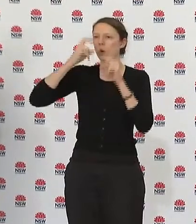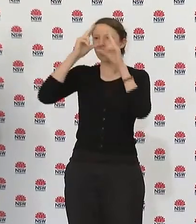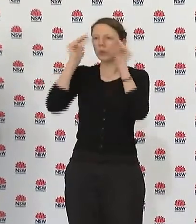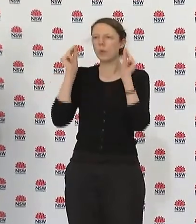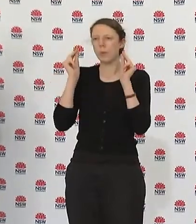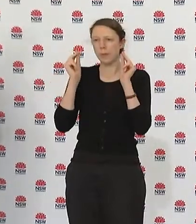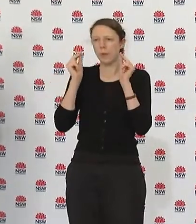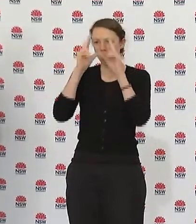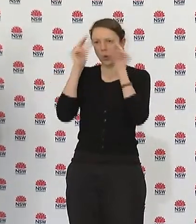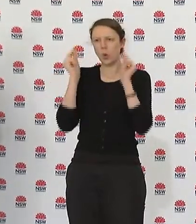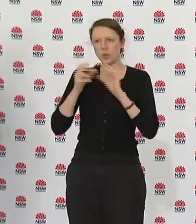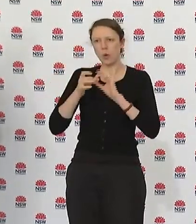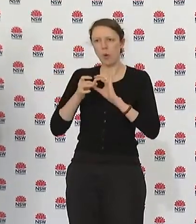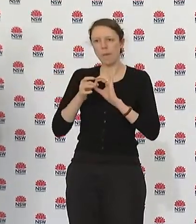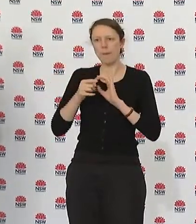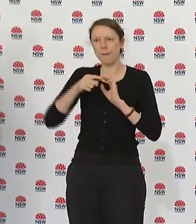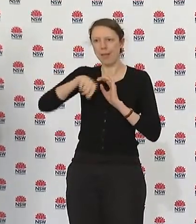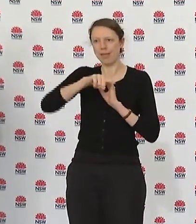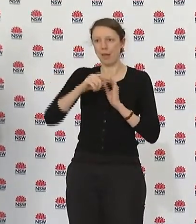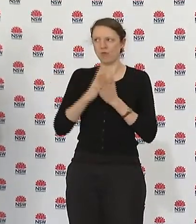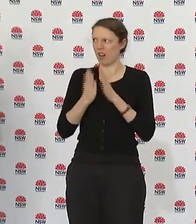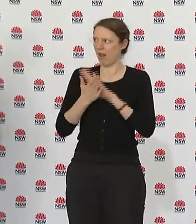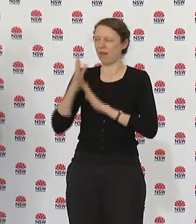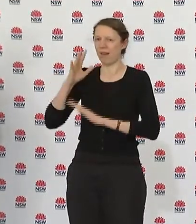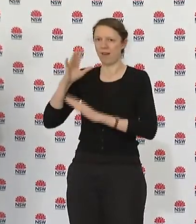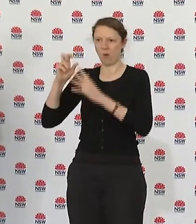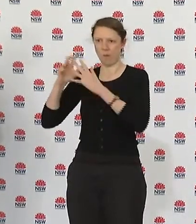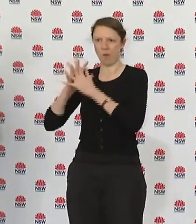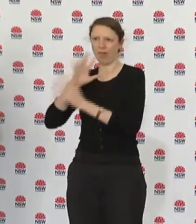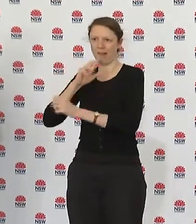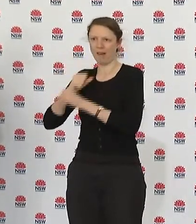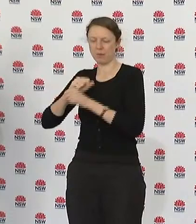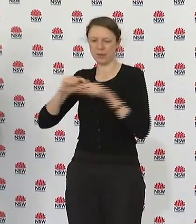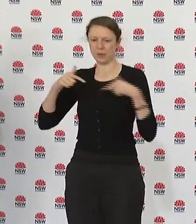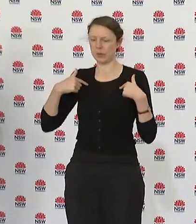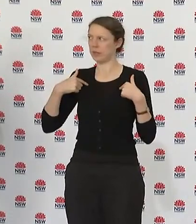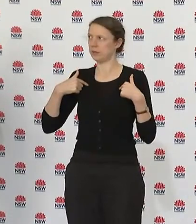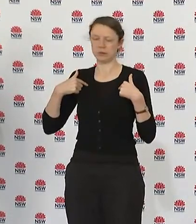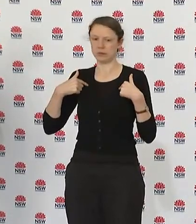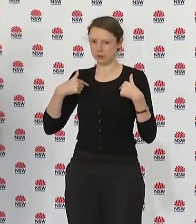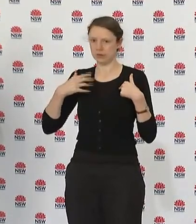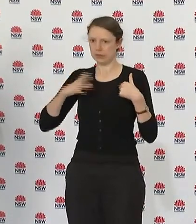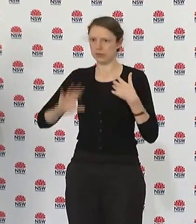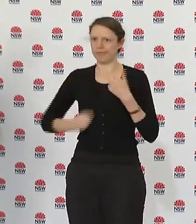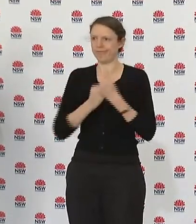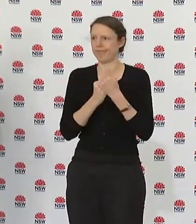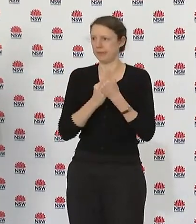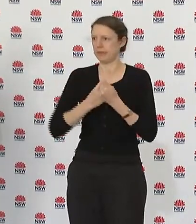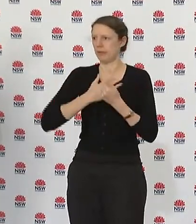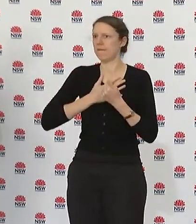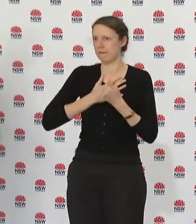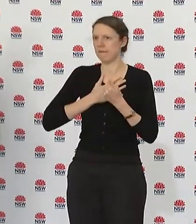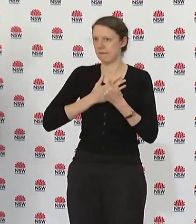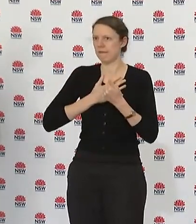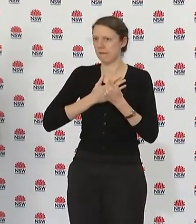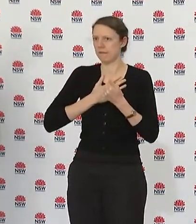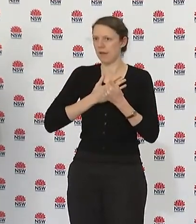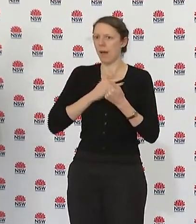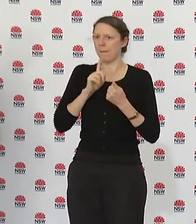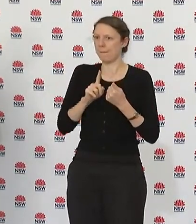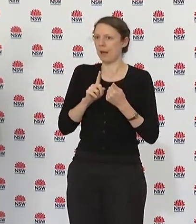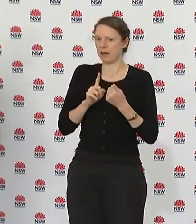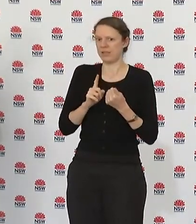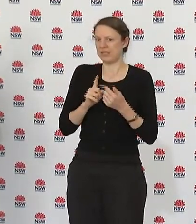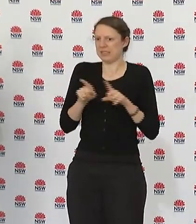with disabilities, and also more broadly. And so the state government has set up mass vaccination